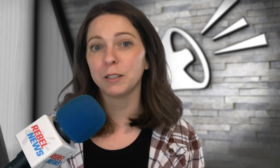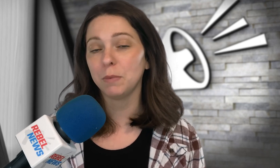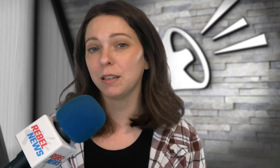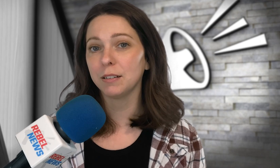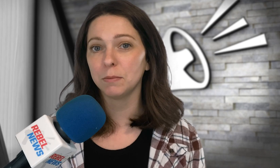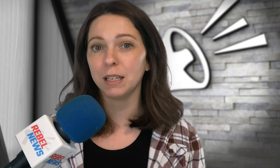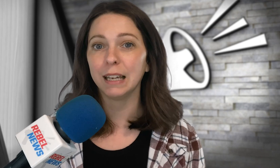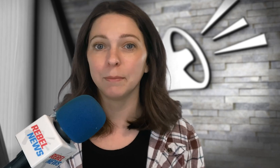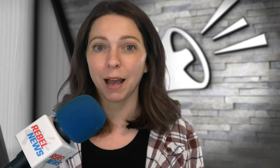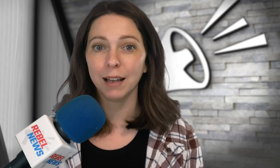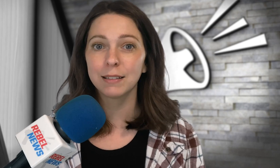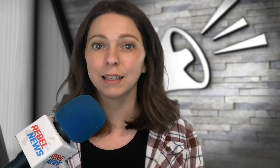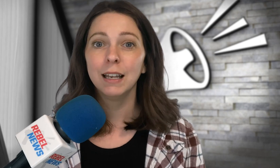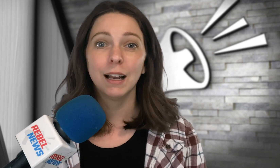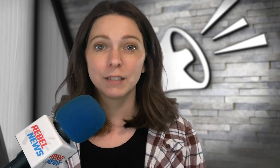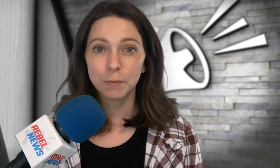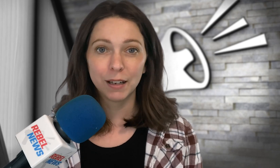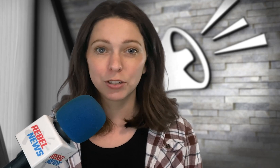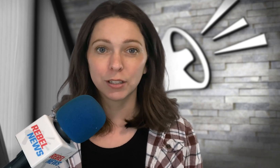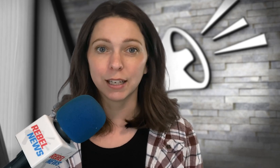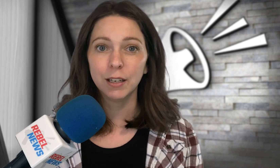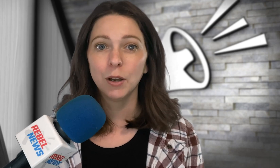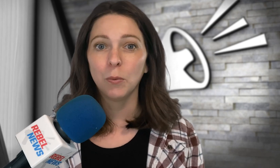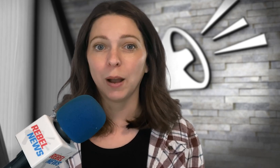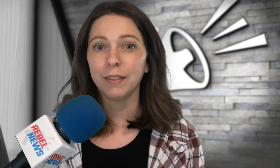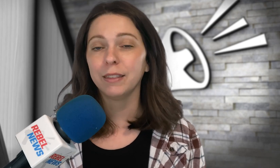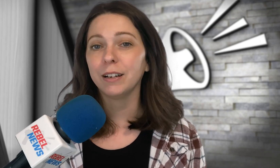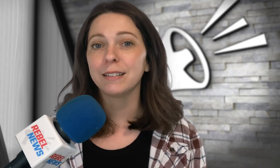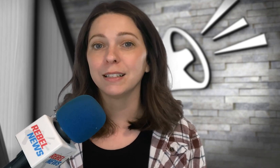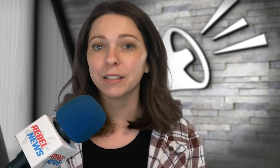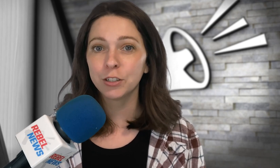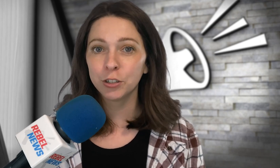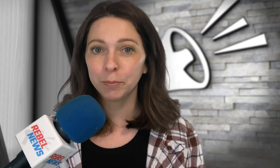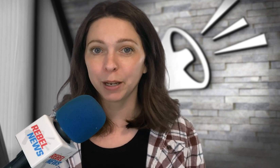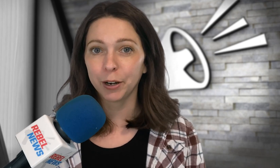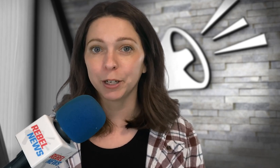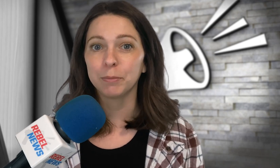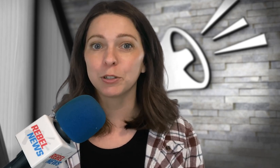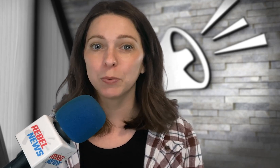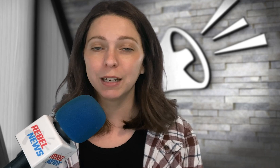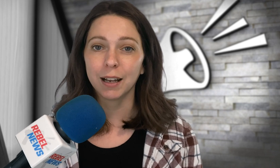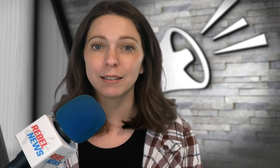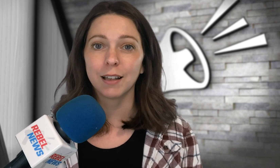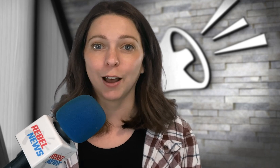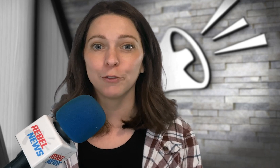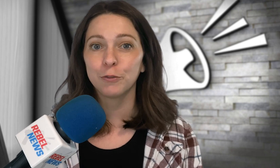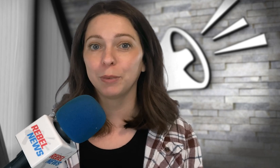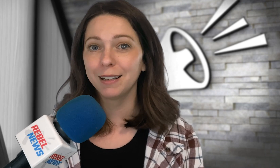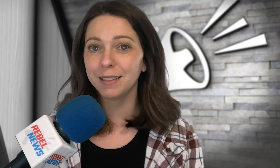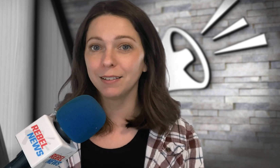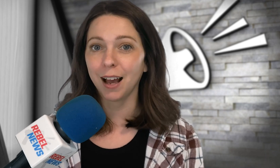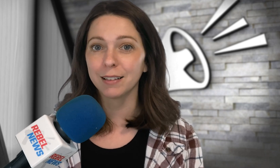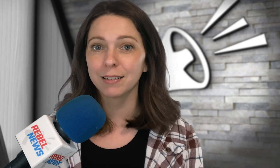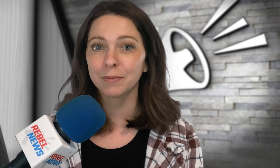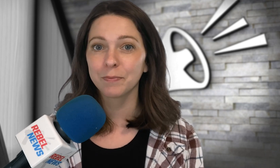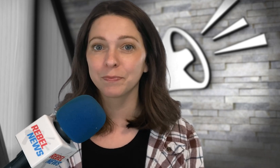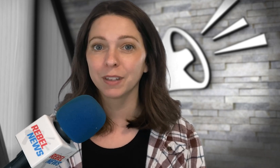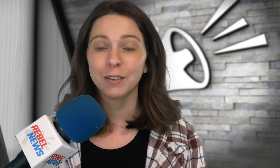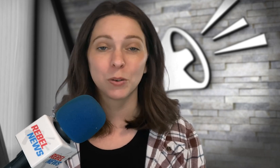speaking to me in a mask, especially when there is an additional barrier between us of plexiglass. So